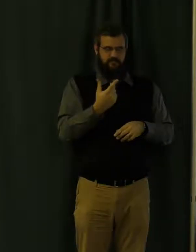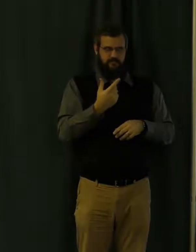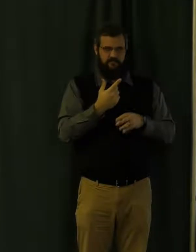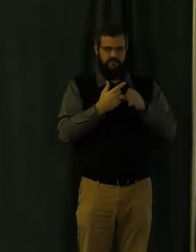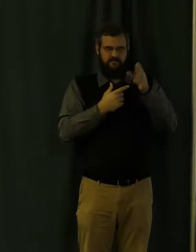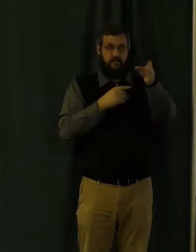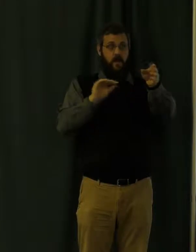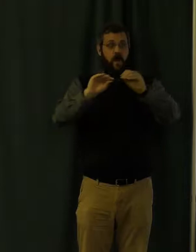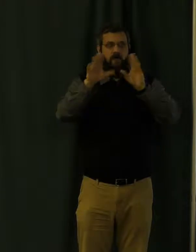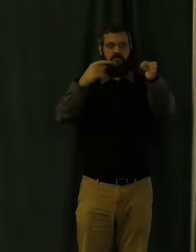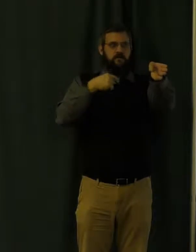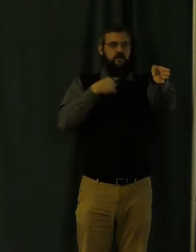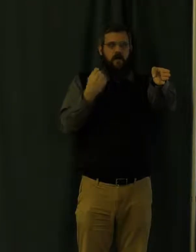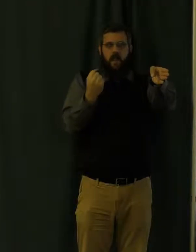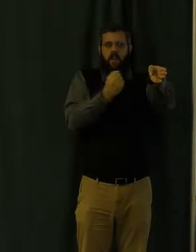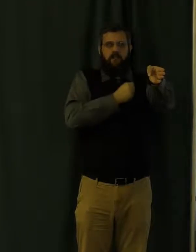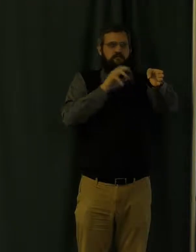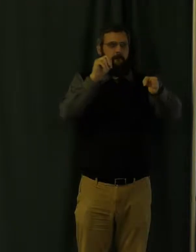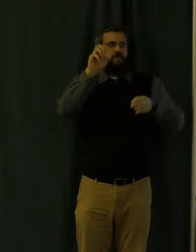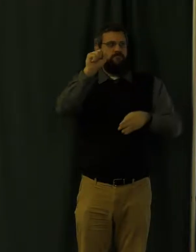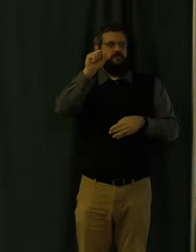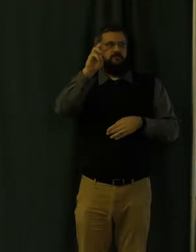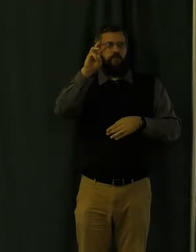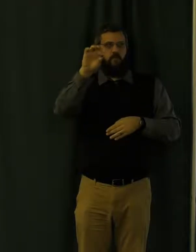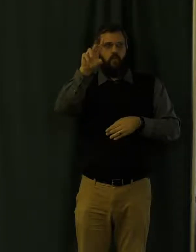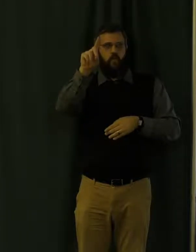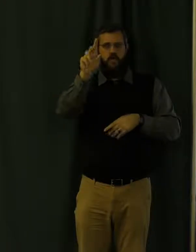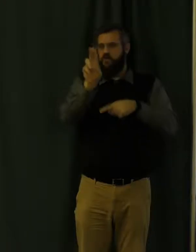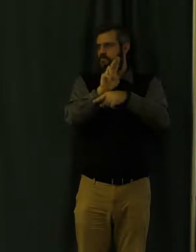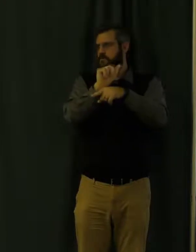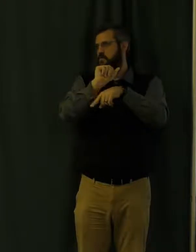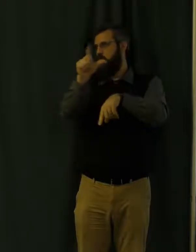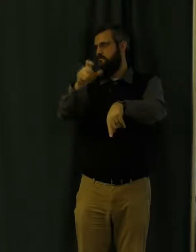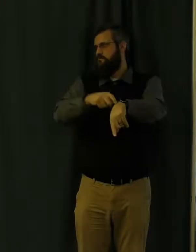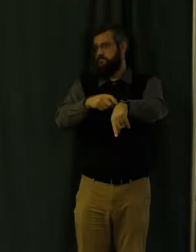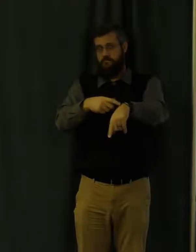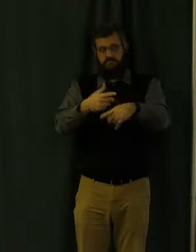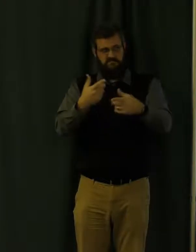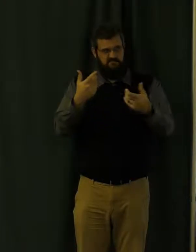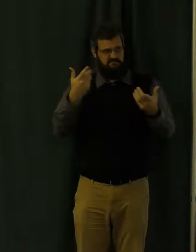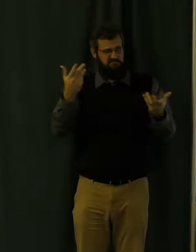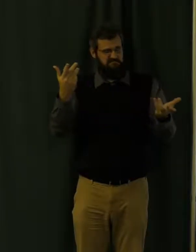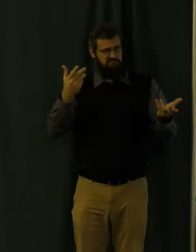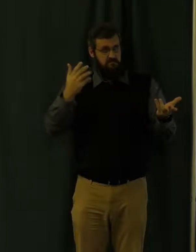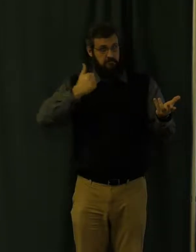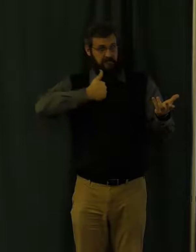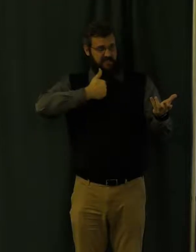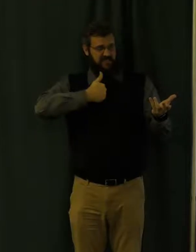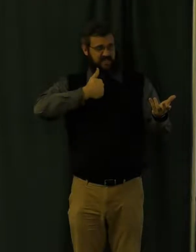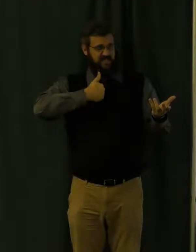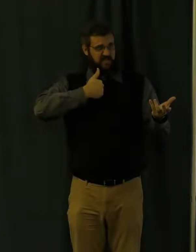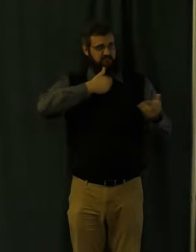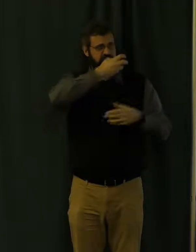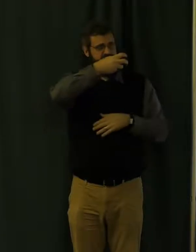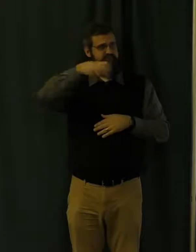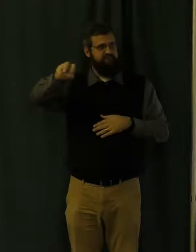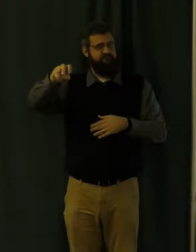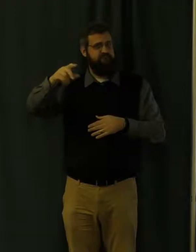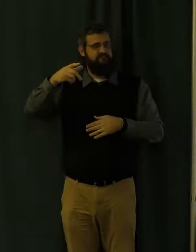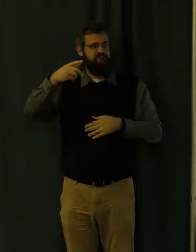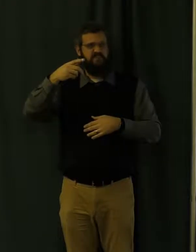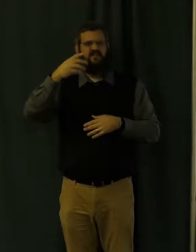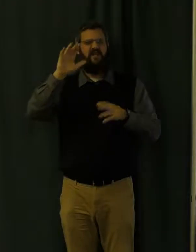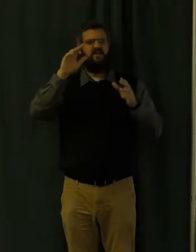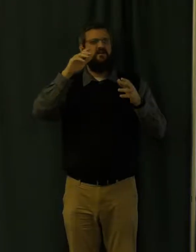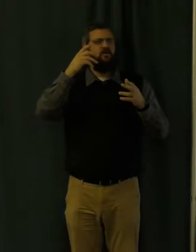I obviously love Microsoft Word. I use it all the time. Okay. What would be the benefit for myself of changing like units